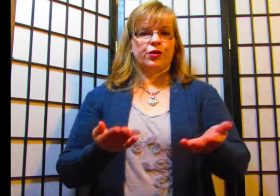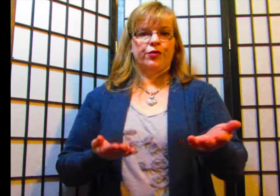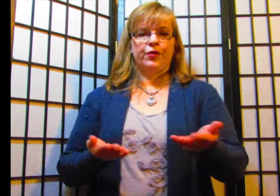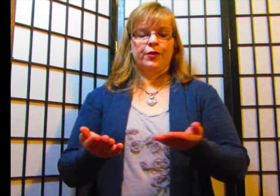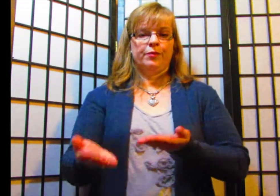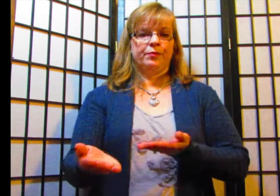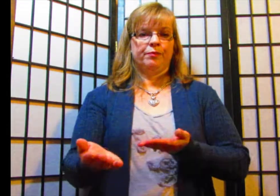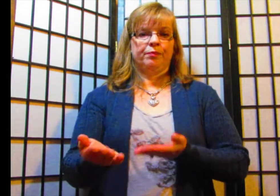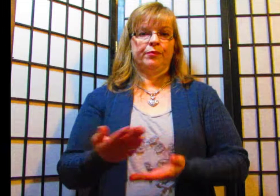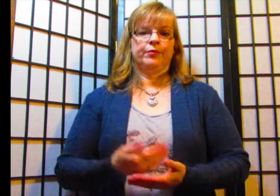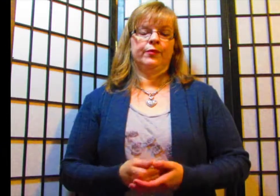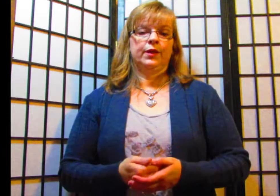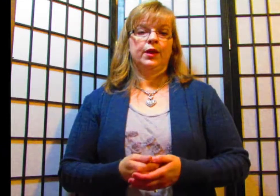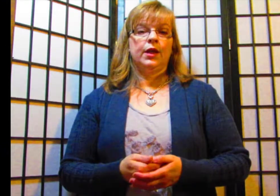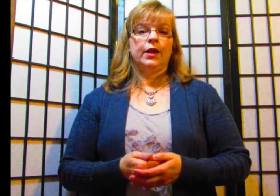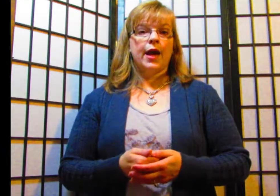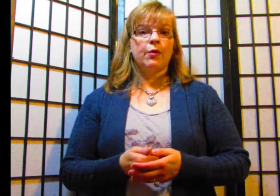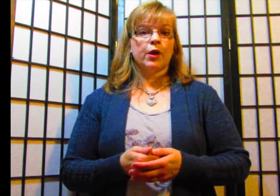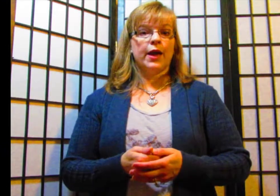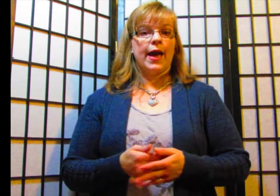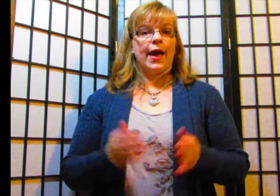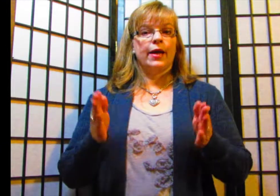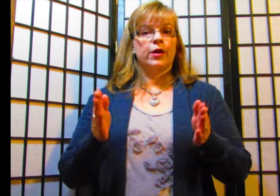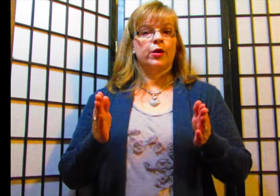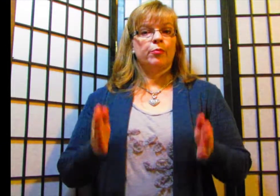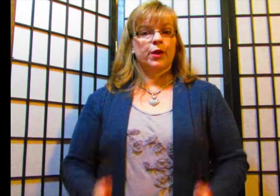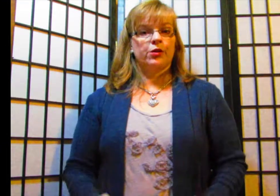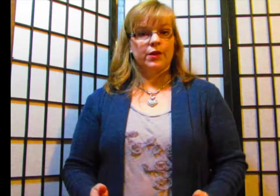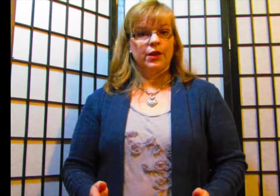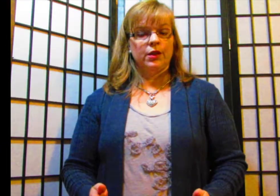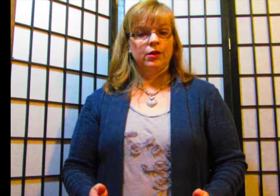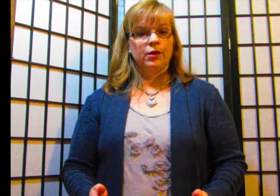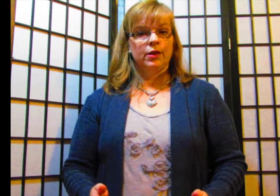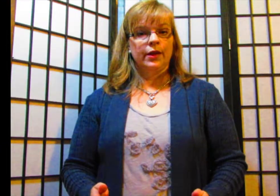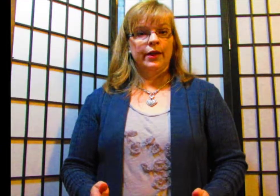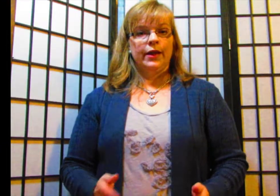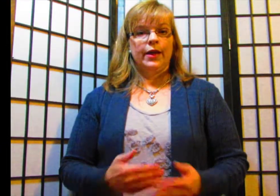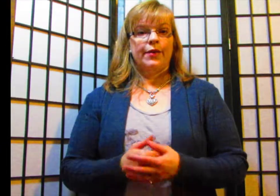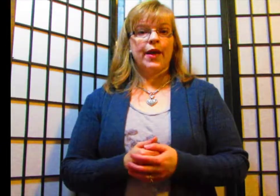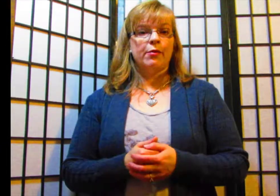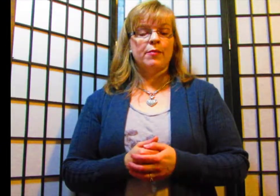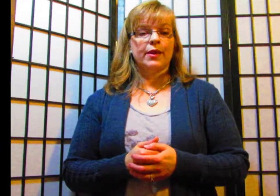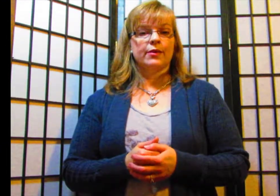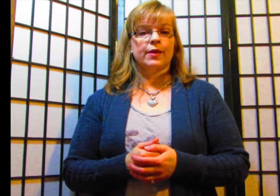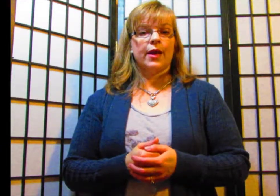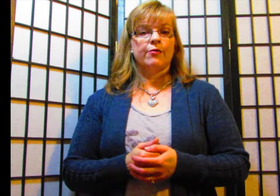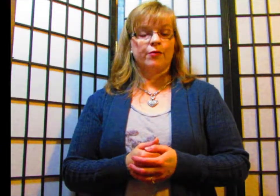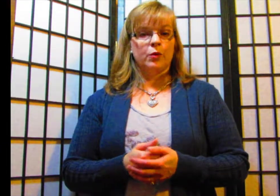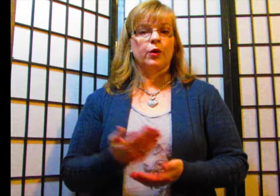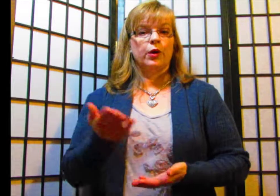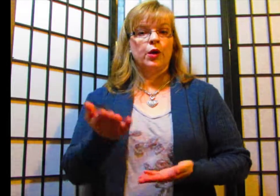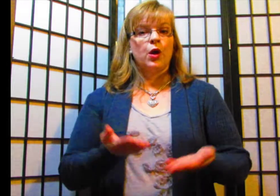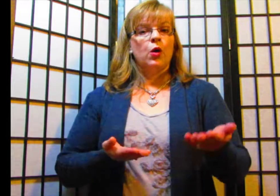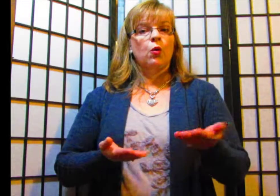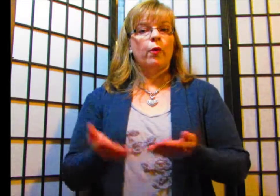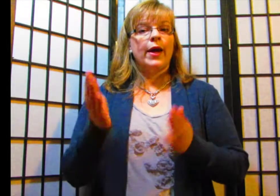Serve. Now we're going to add person, and that would make the sign for